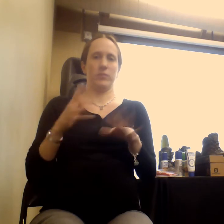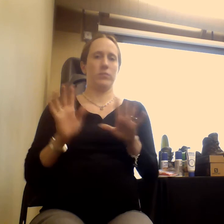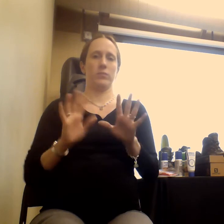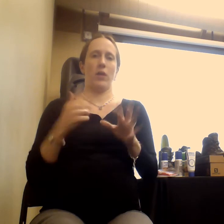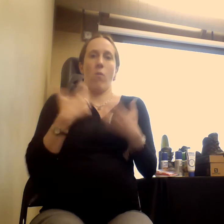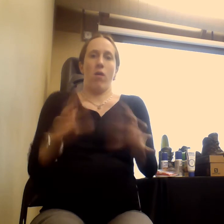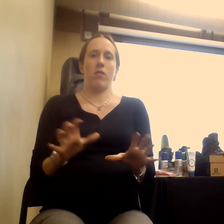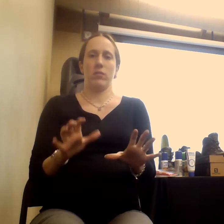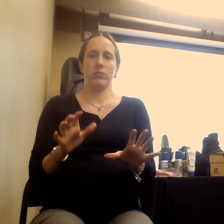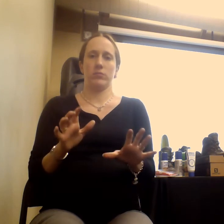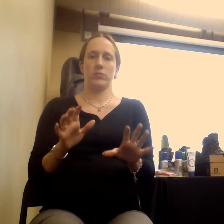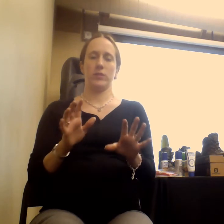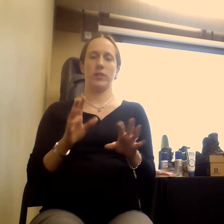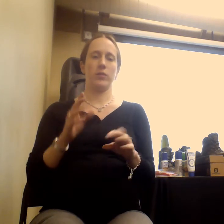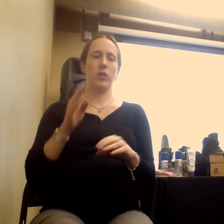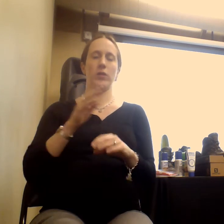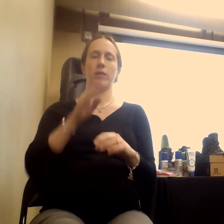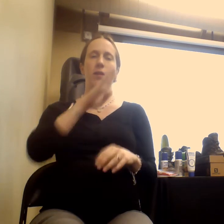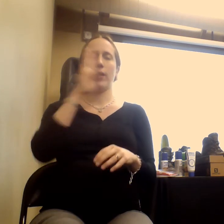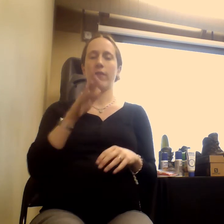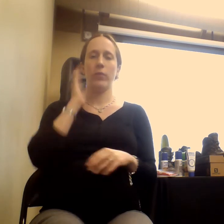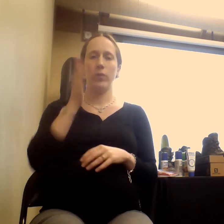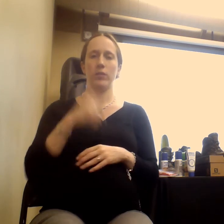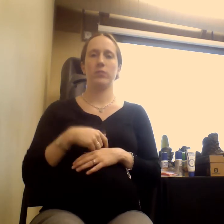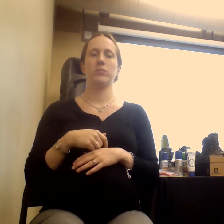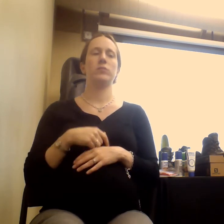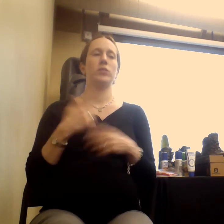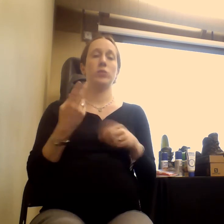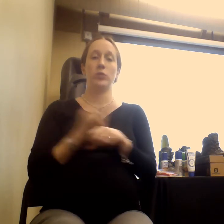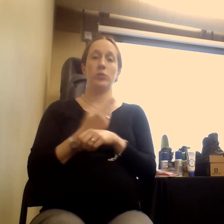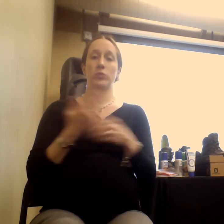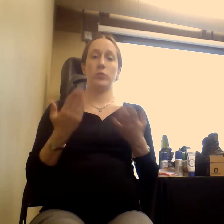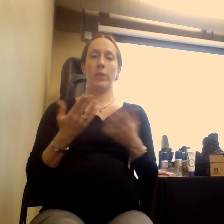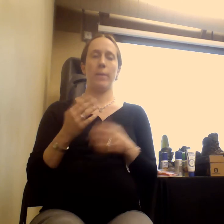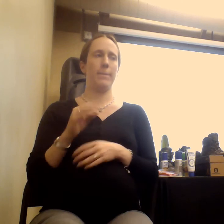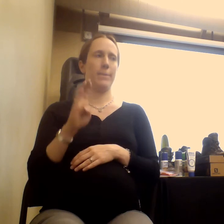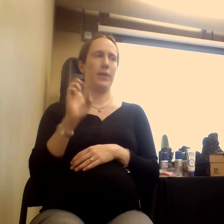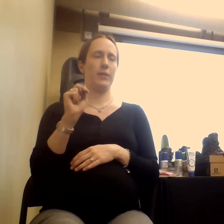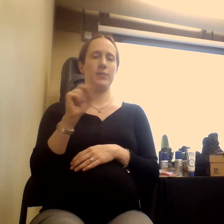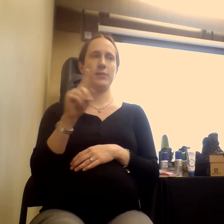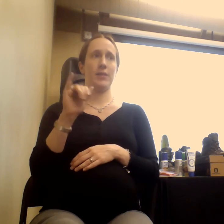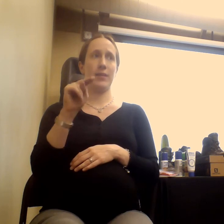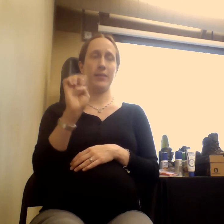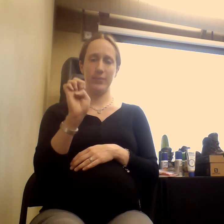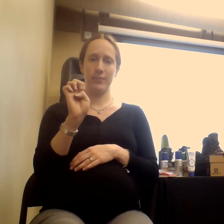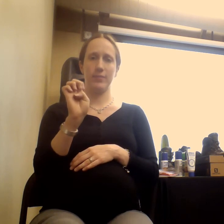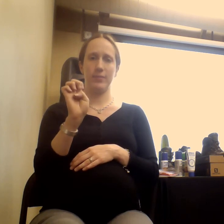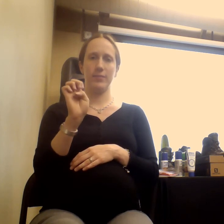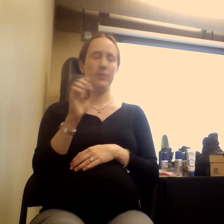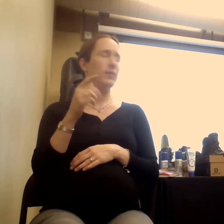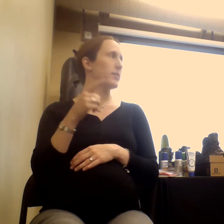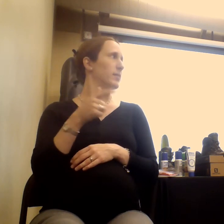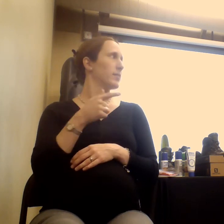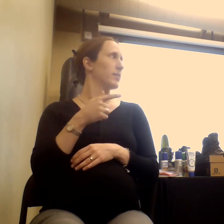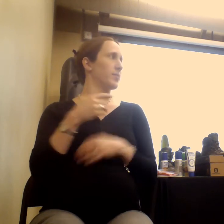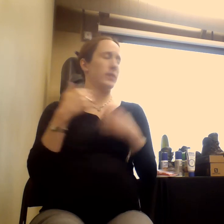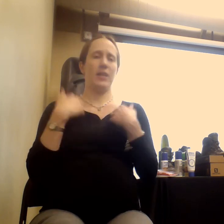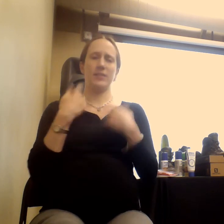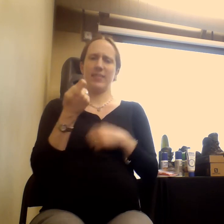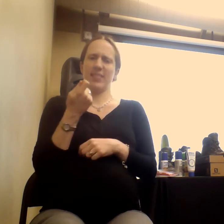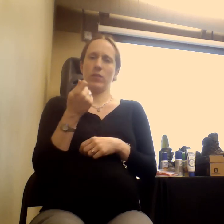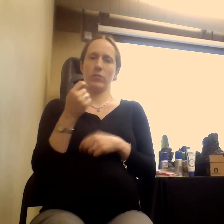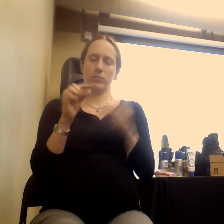benzene, this stuff is golden. It's a little glass break bottle, and basically